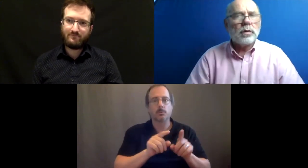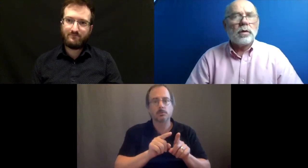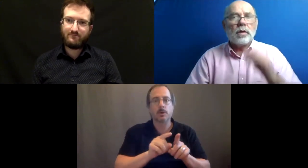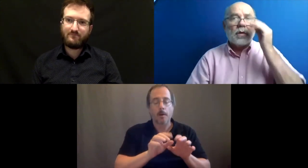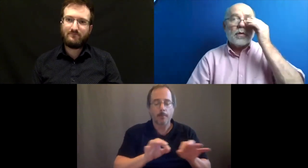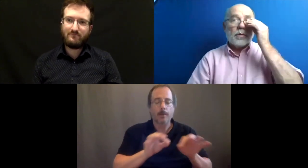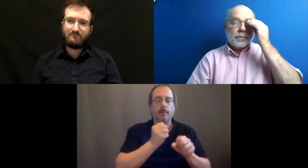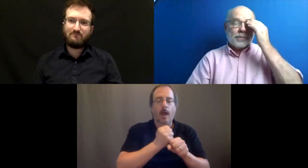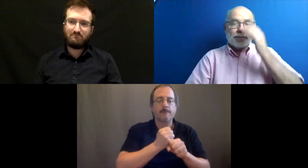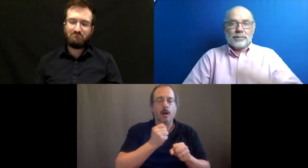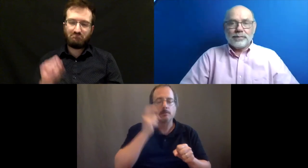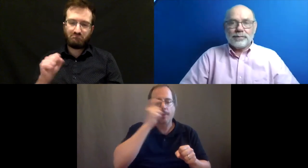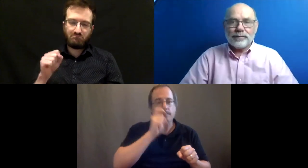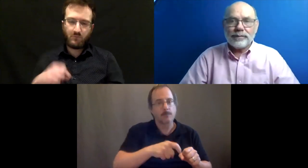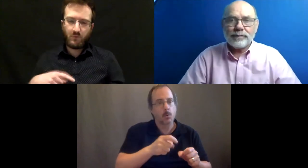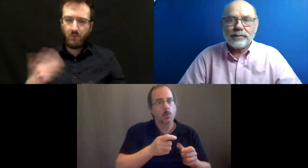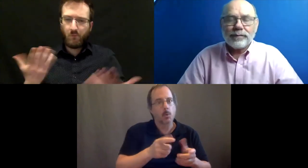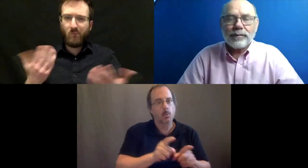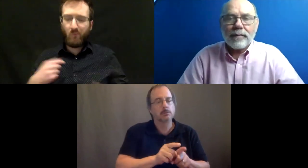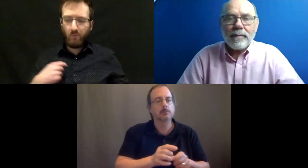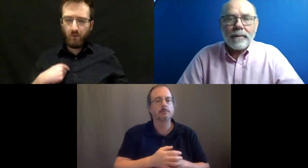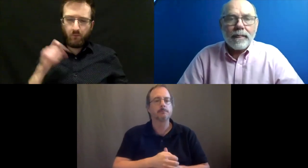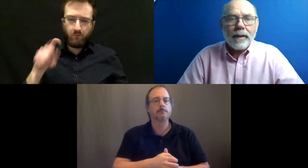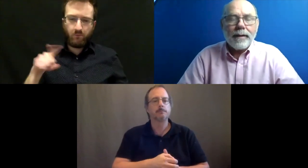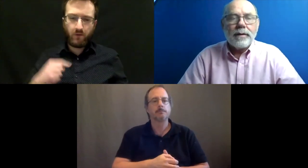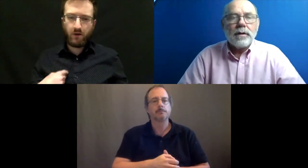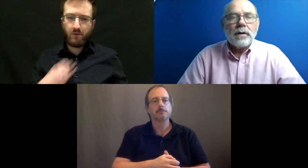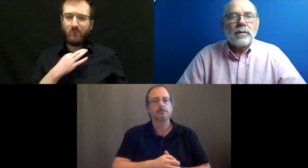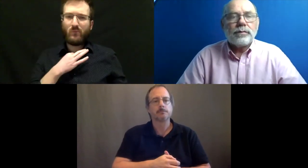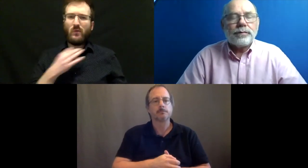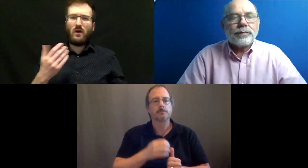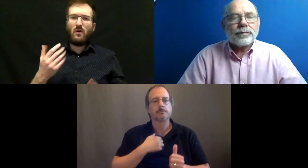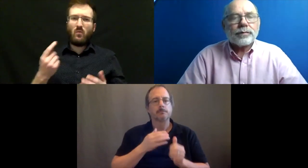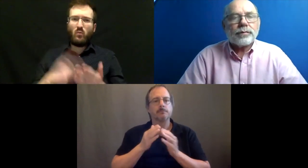continue to receive income supports while still finding employment.